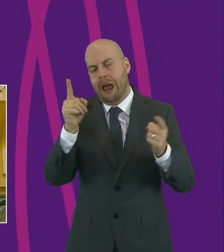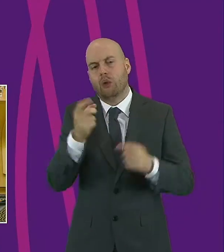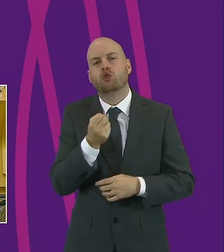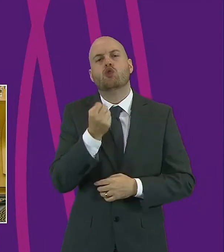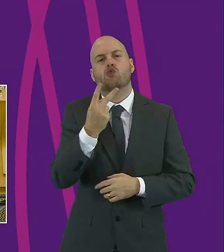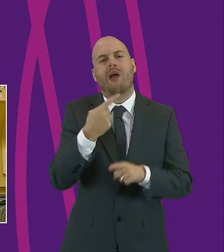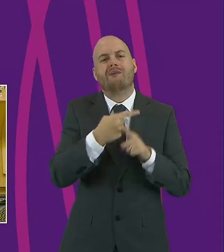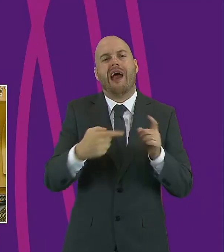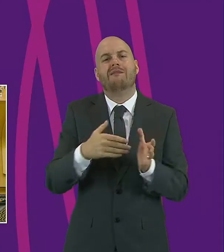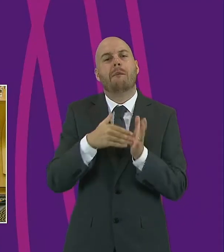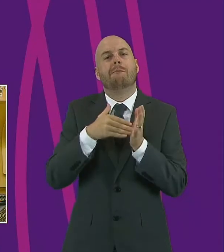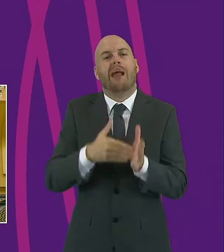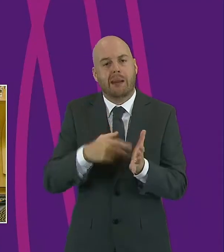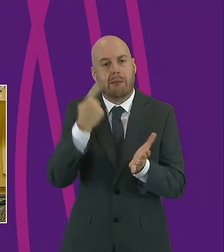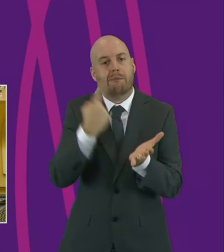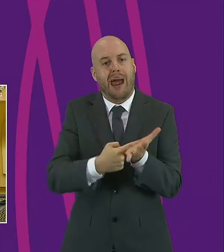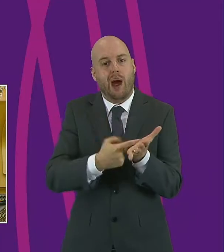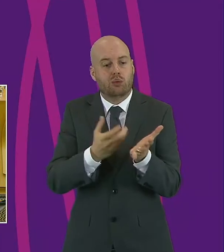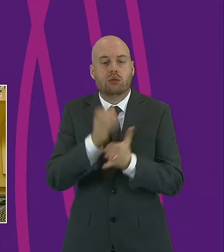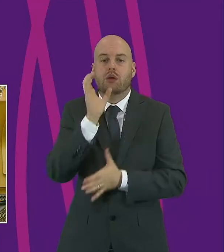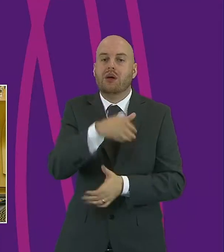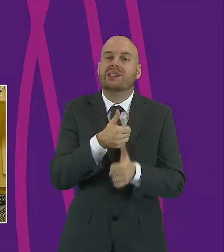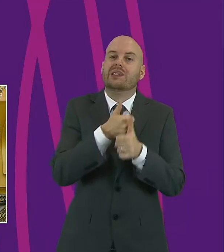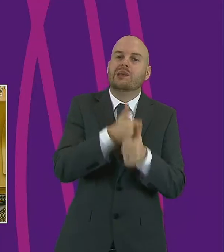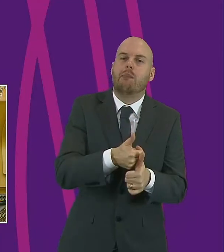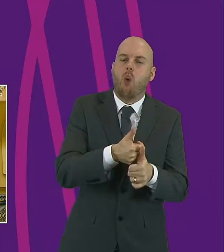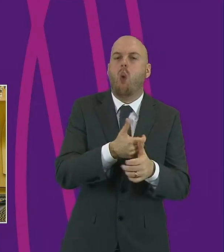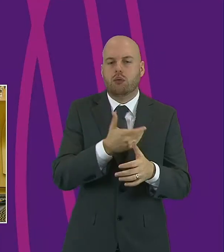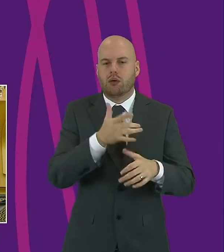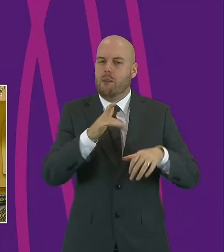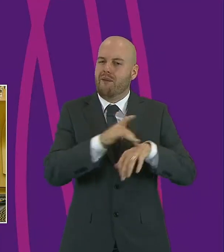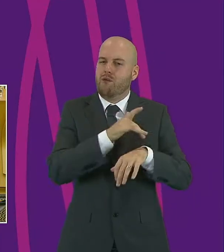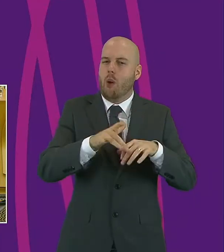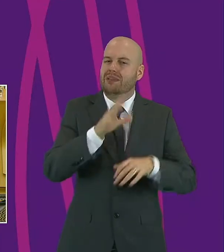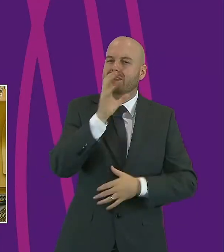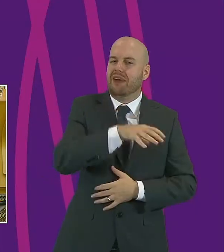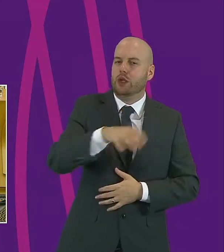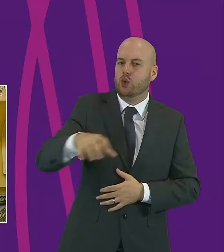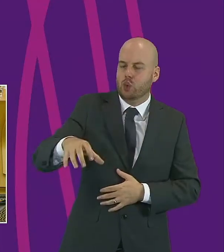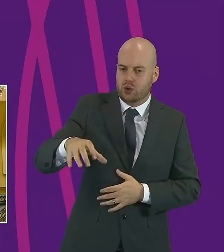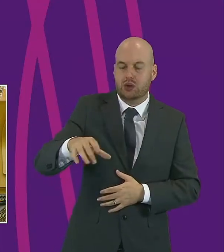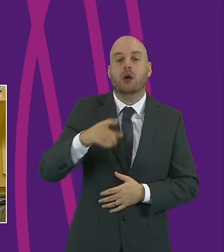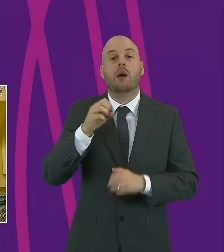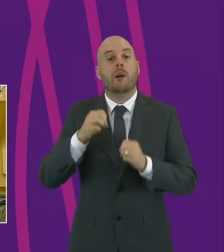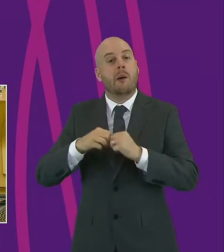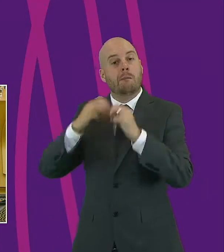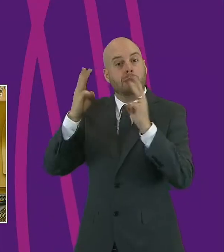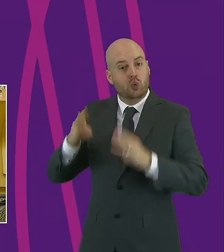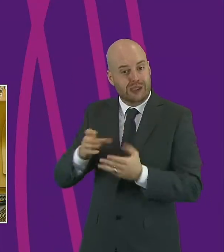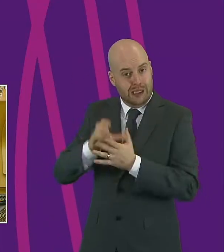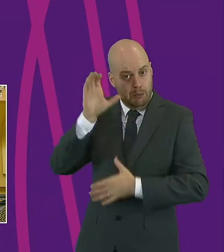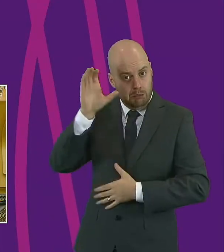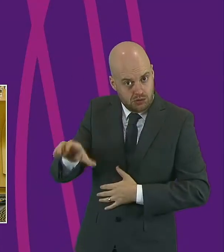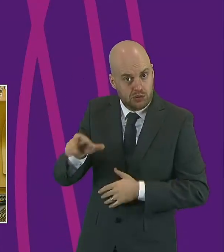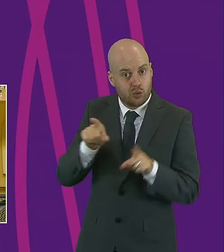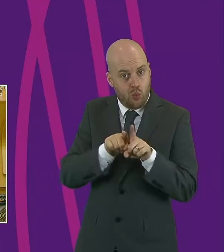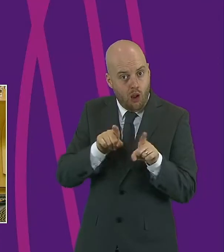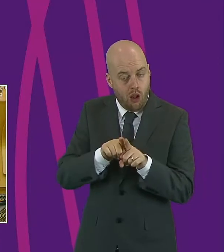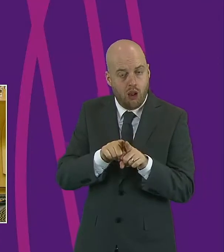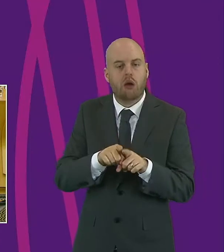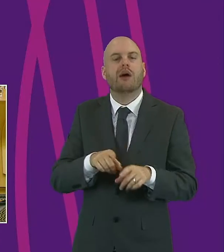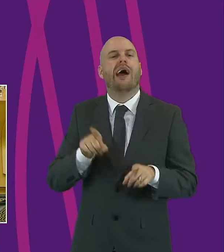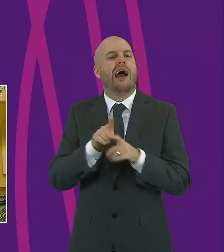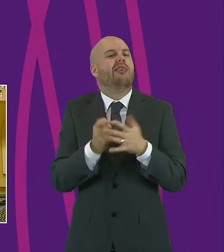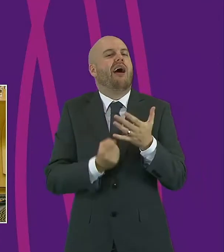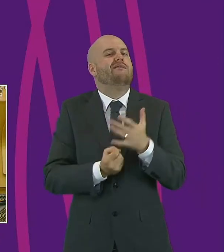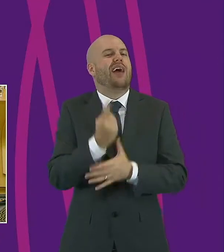for performing arts venues, £4 million for independent museums and £10 million for the events sector. And we continue to work